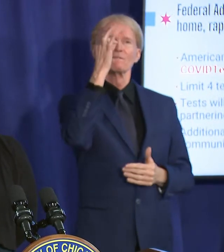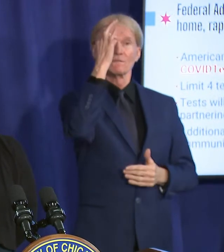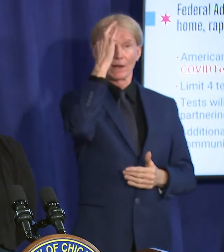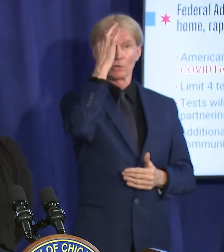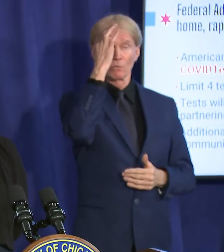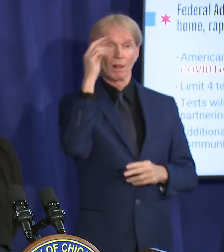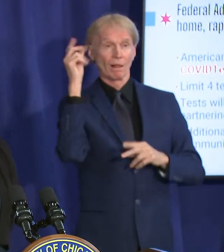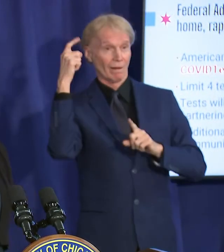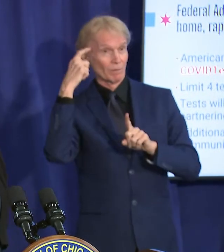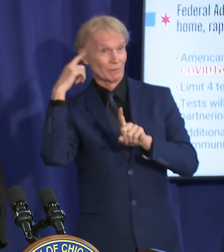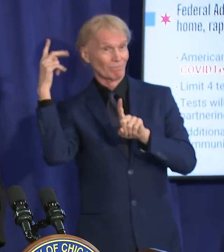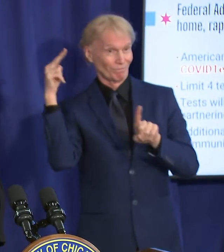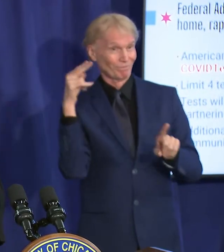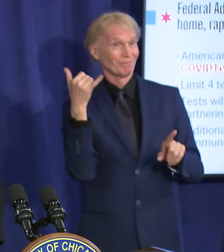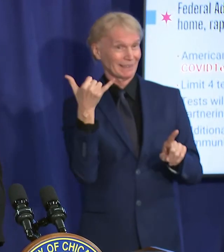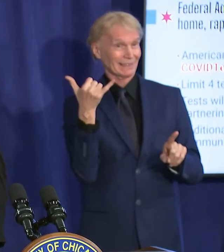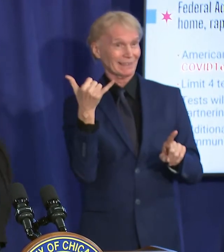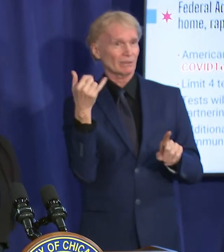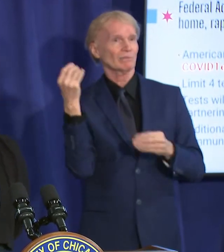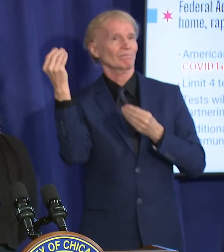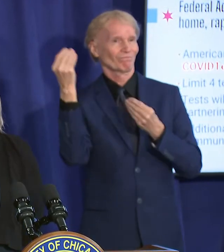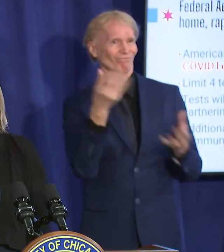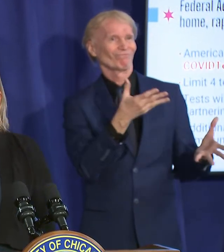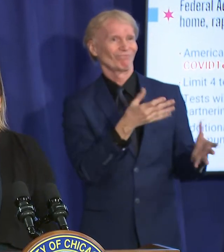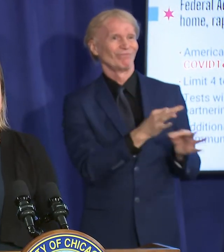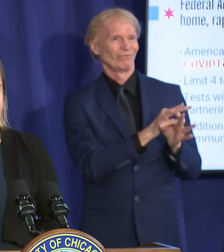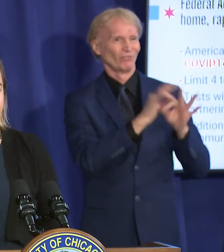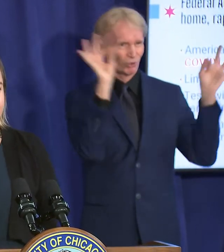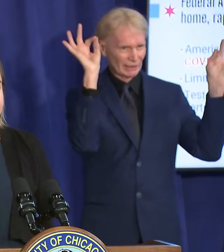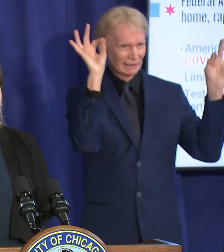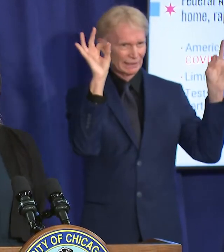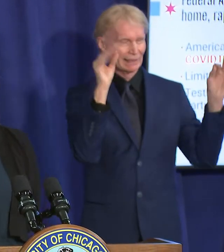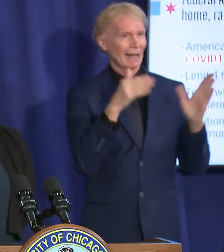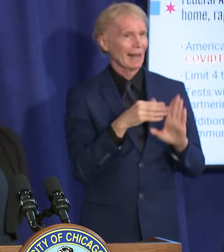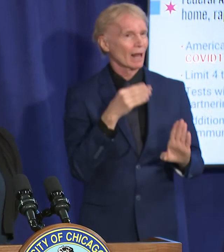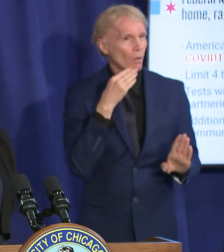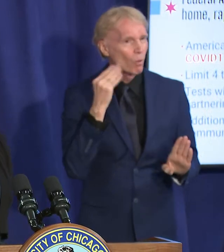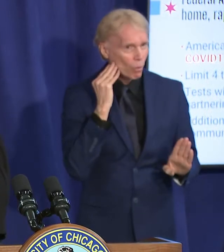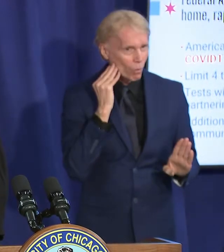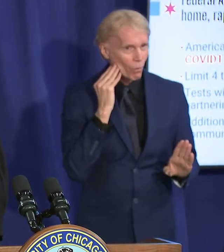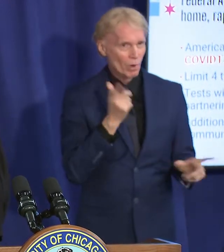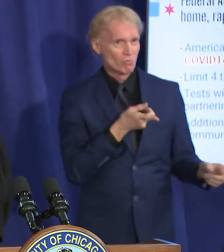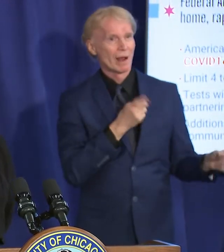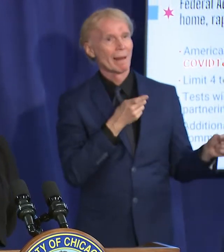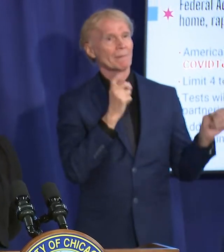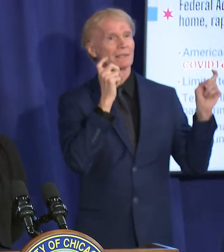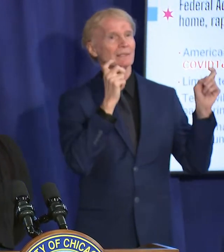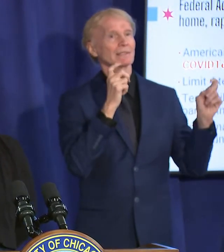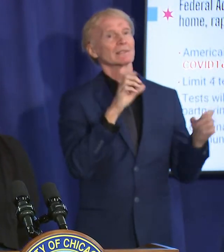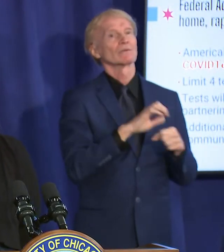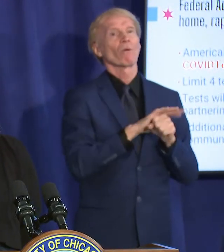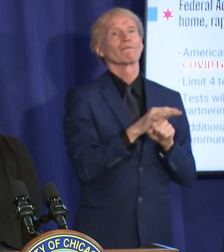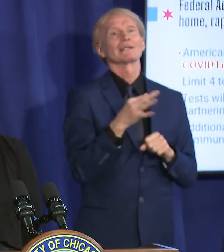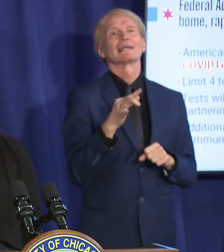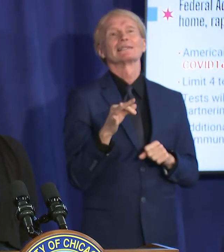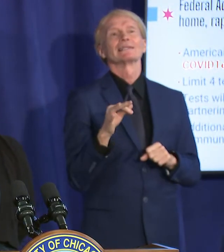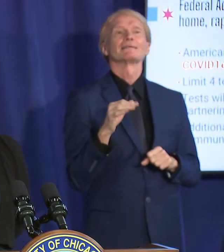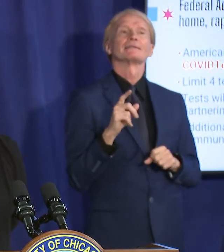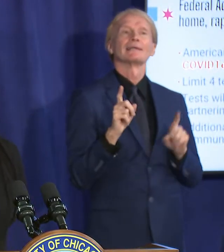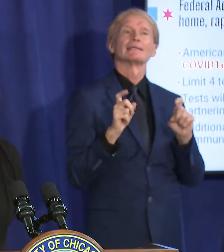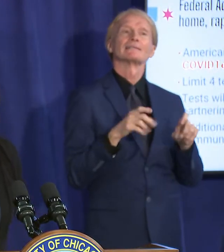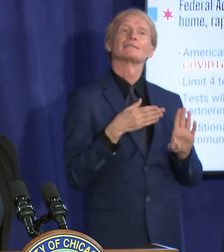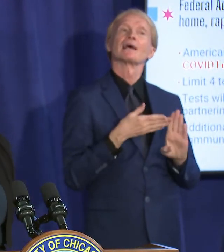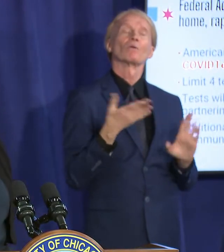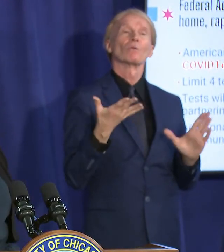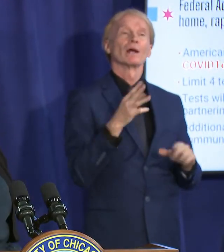administration is beginning distribution of free at-home rapid COVID-19 tests. You can order a test online at covidtest.gov. I'm